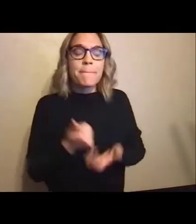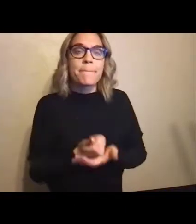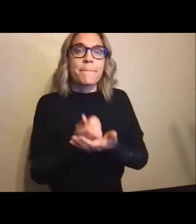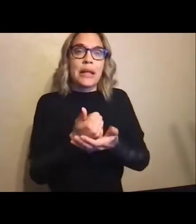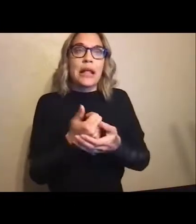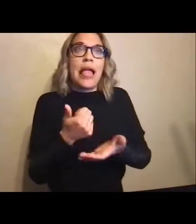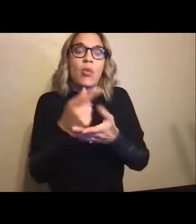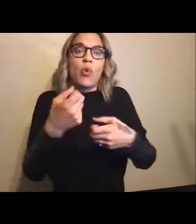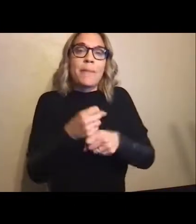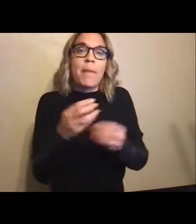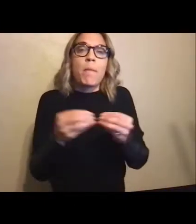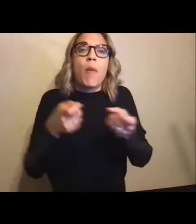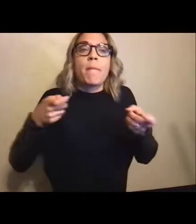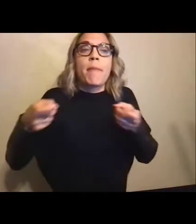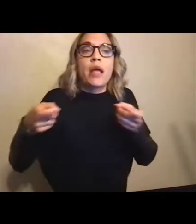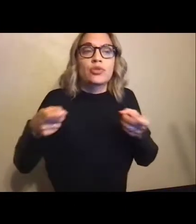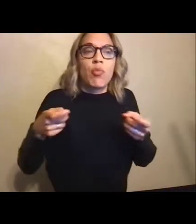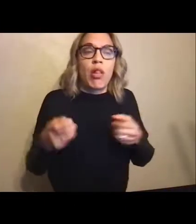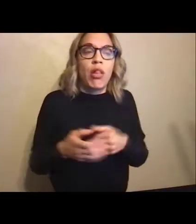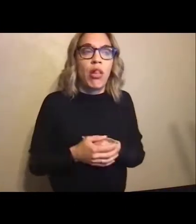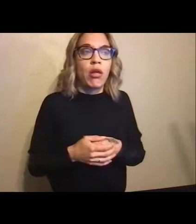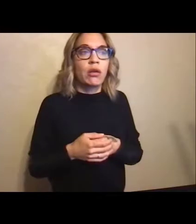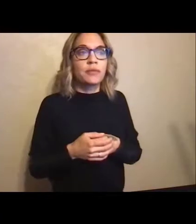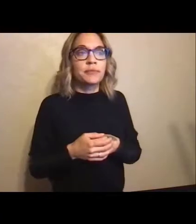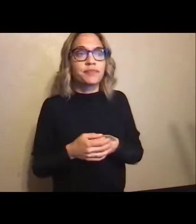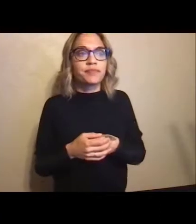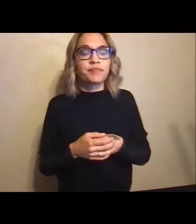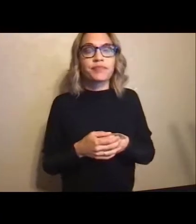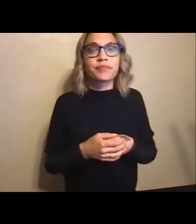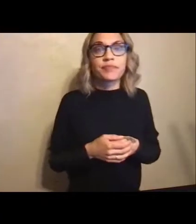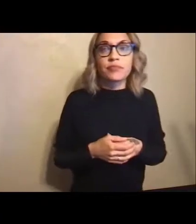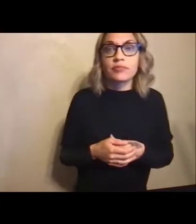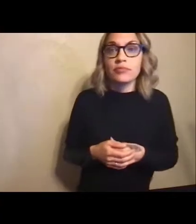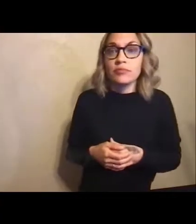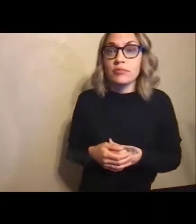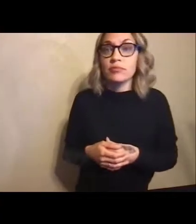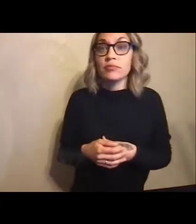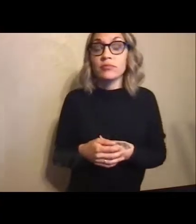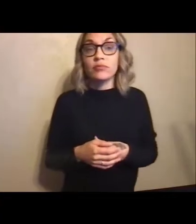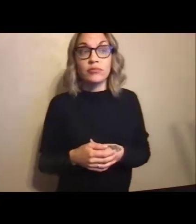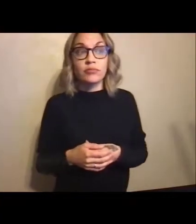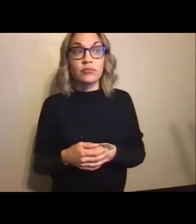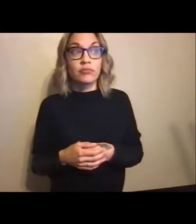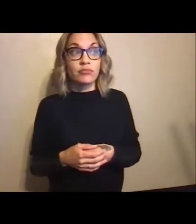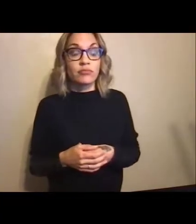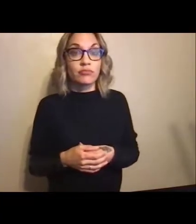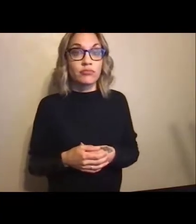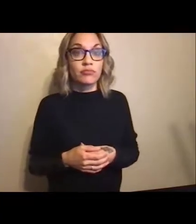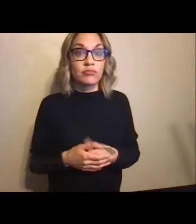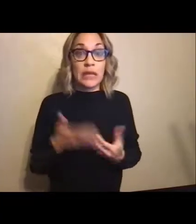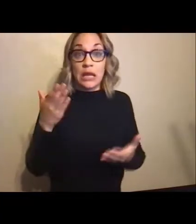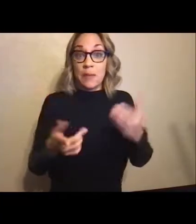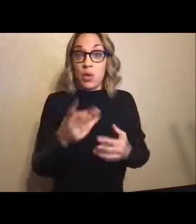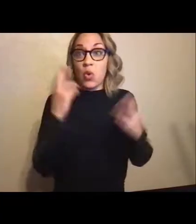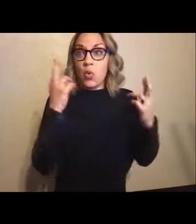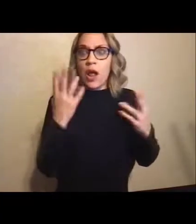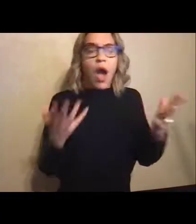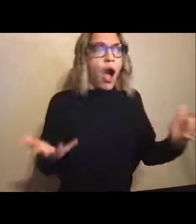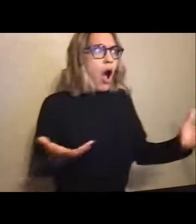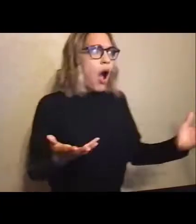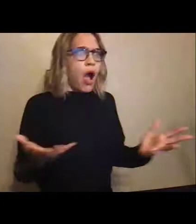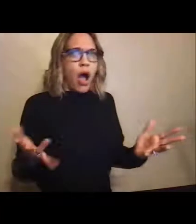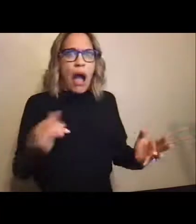And that's it. That's really the easiest way to do it. Just make your list more manageable, especially in areas where you can delegate.